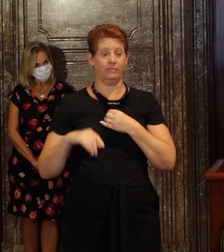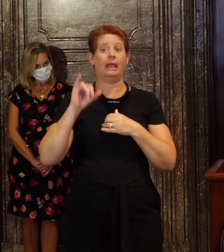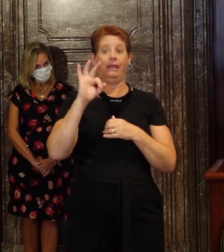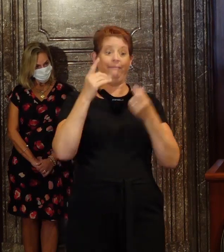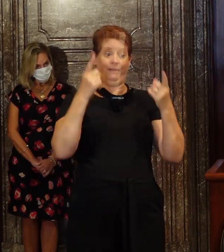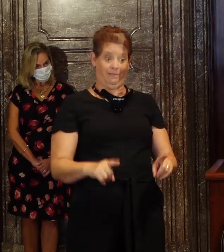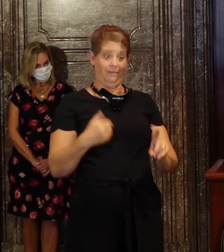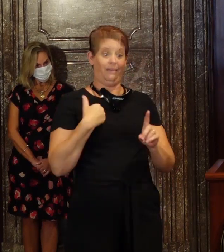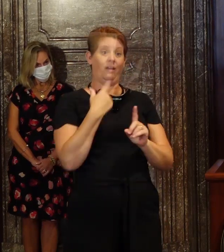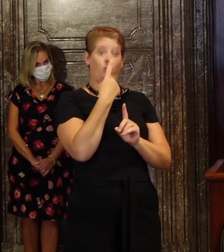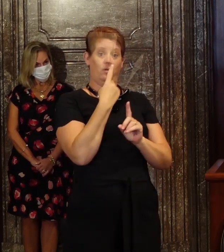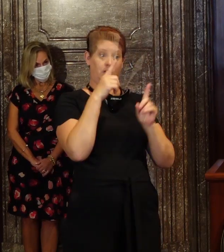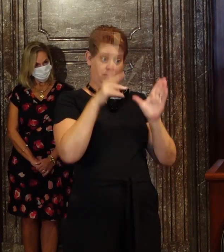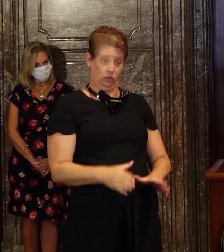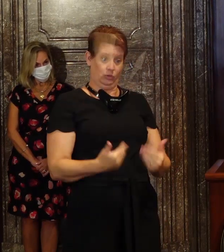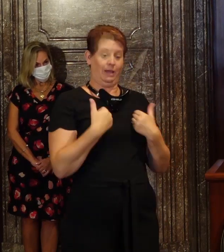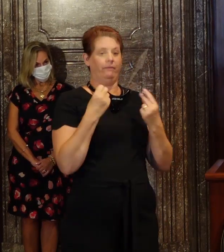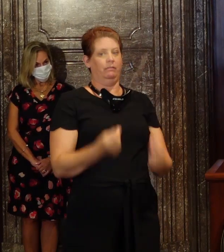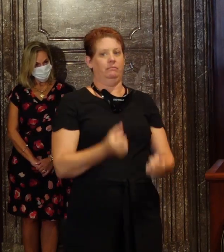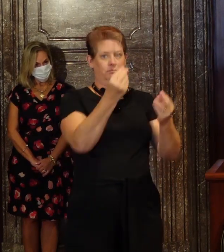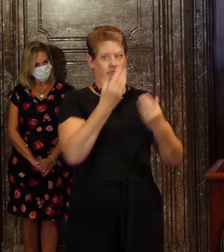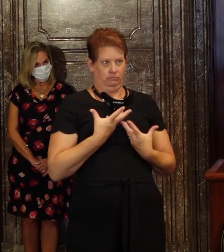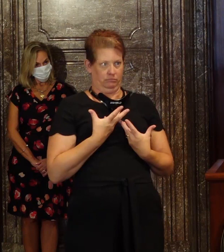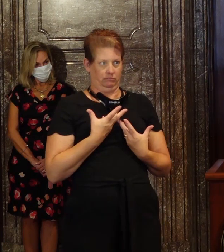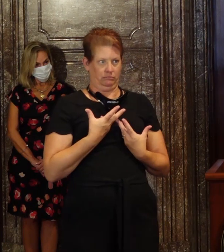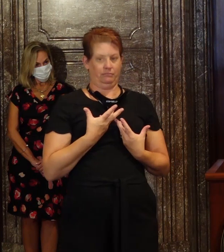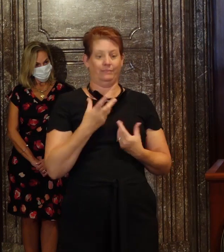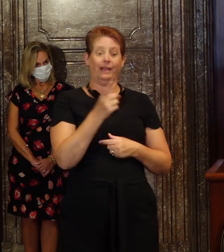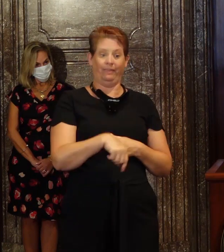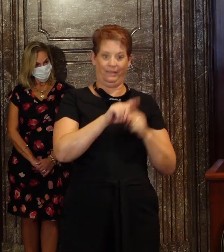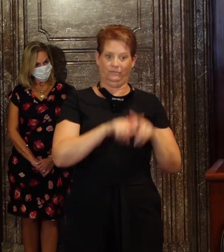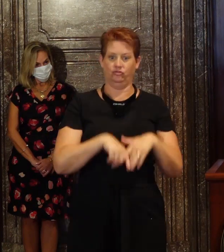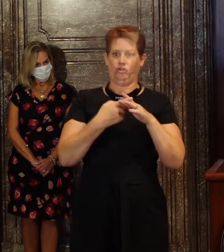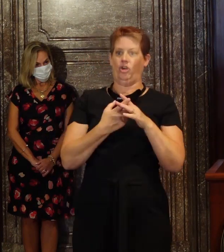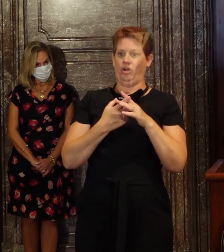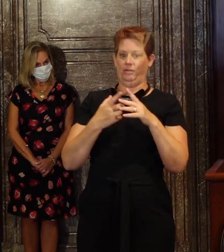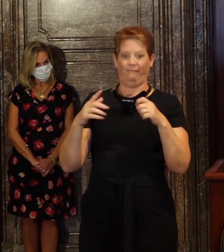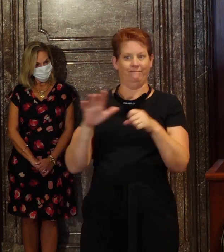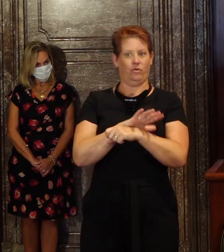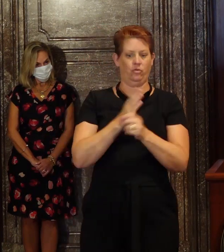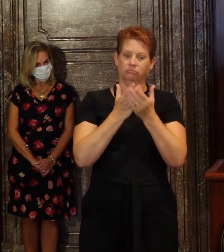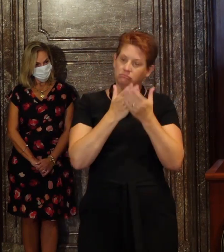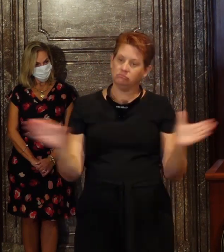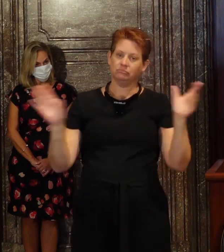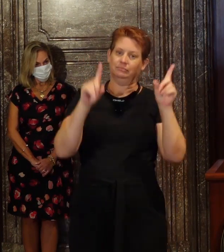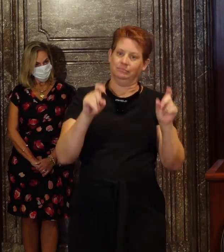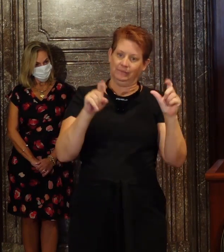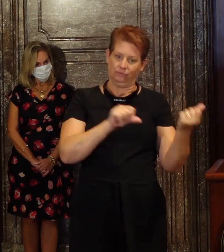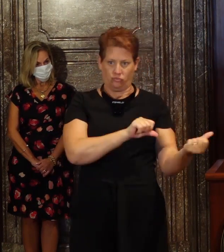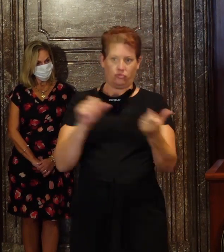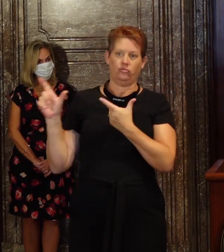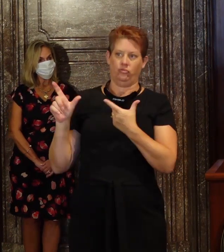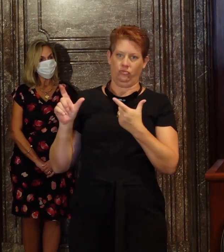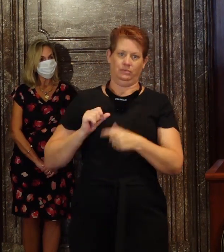in the facility, that is reported immediately. And they have begun the full-scale testing of every single resident and